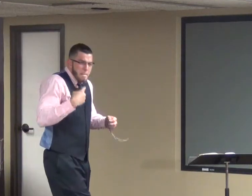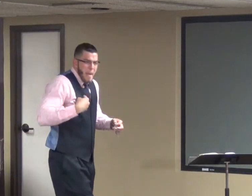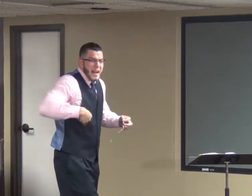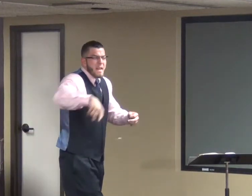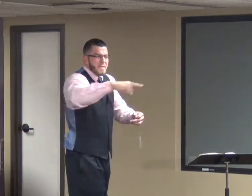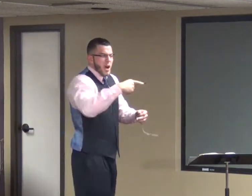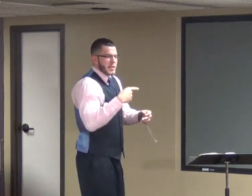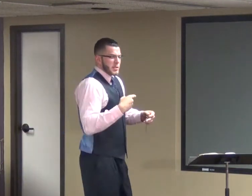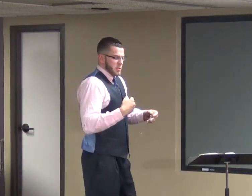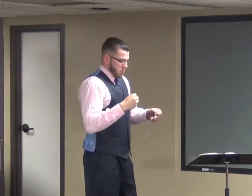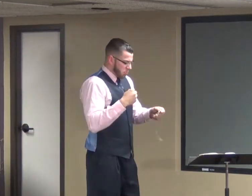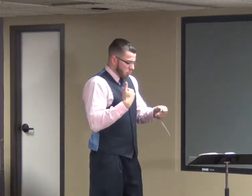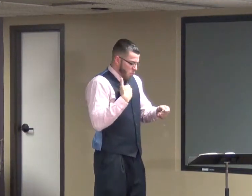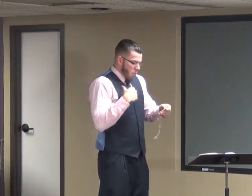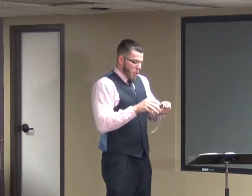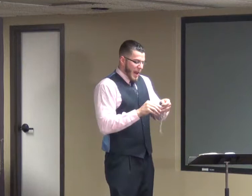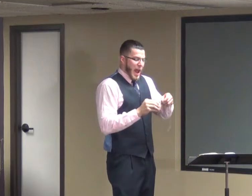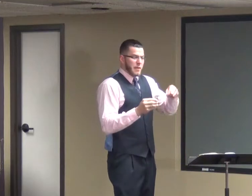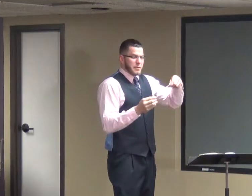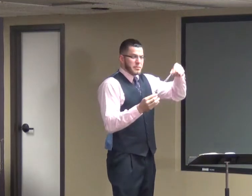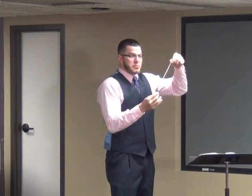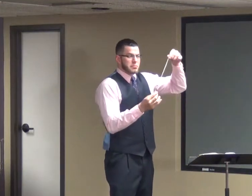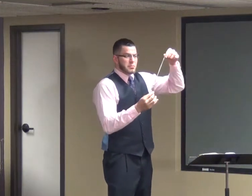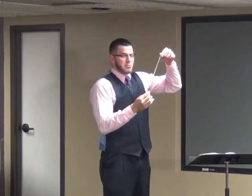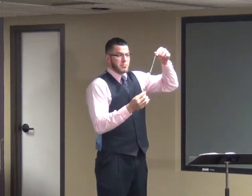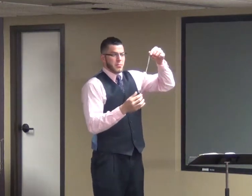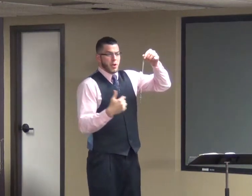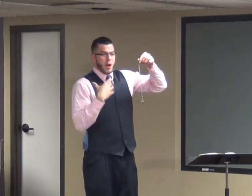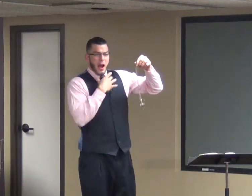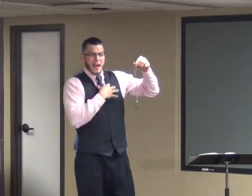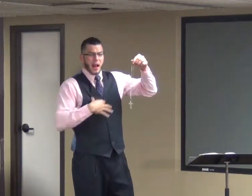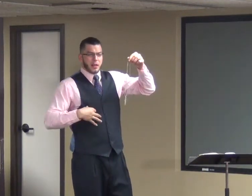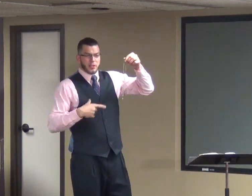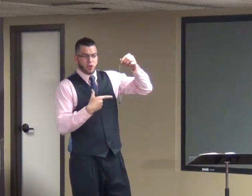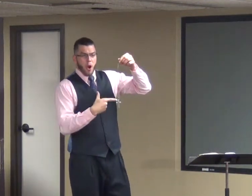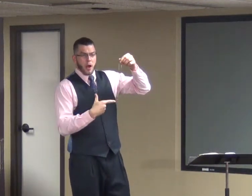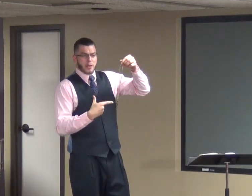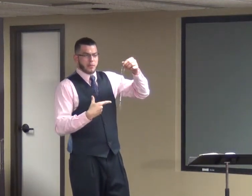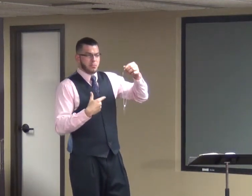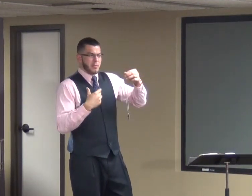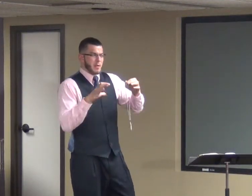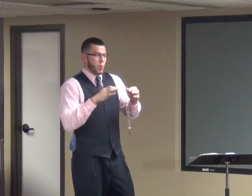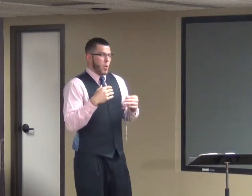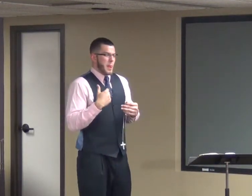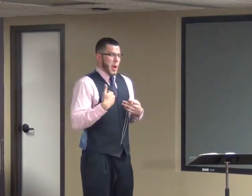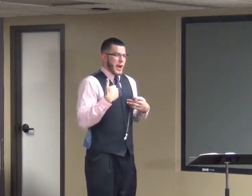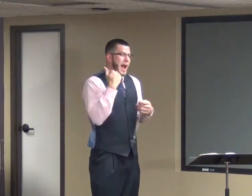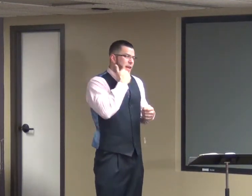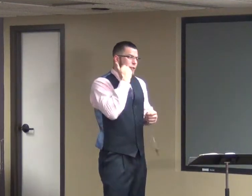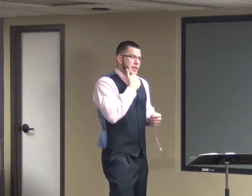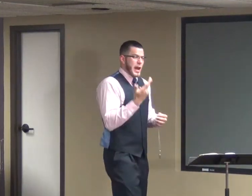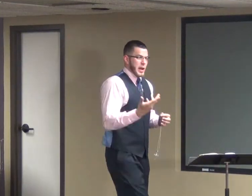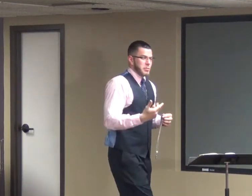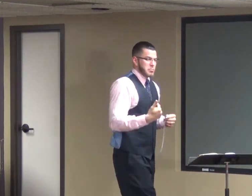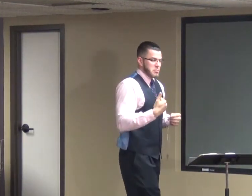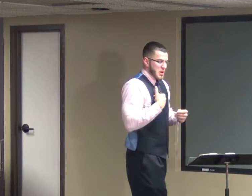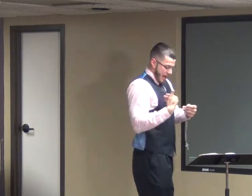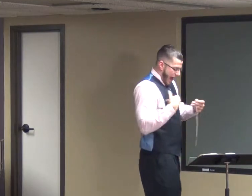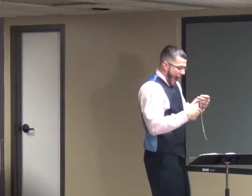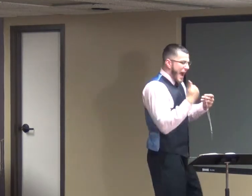Many of us, we have necklace, cross, that we have every day. I have